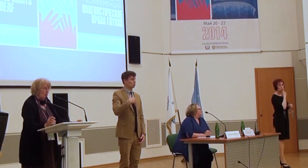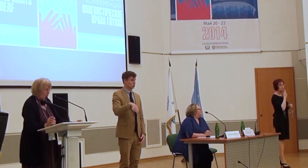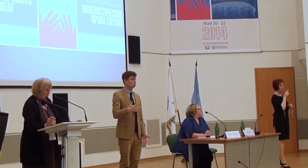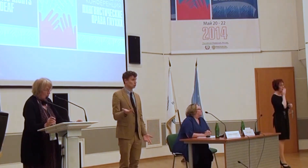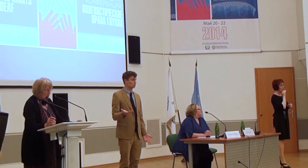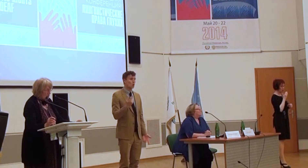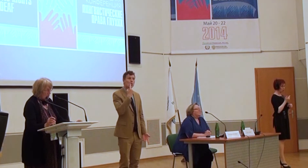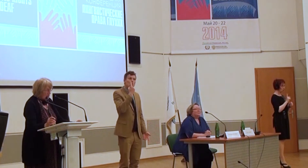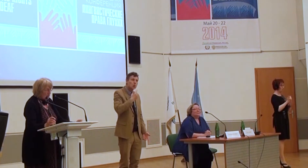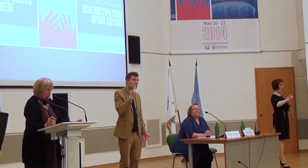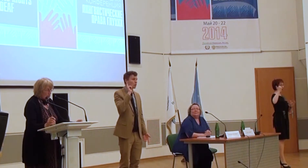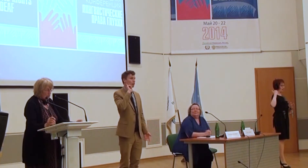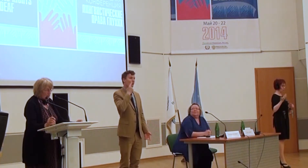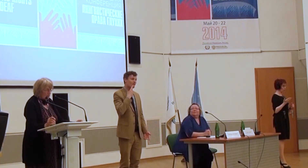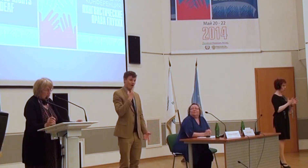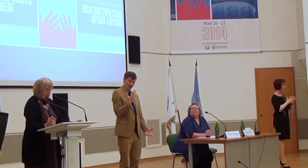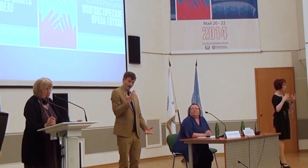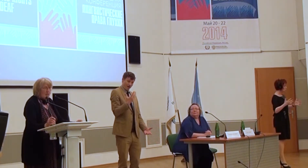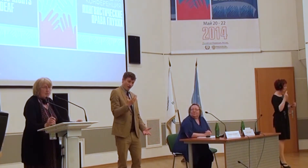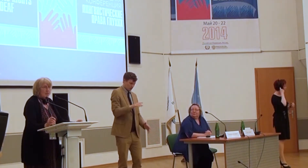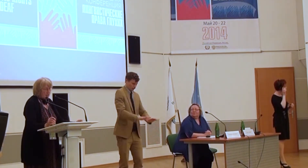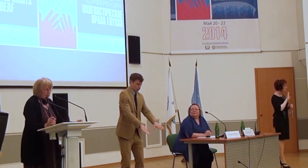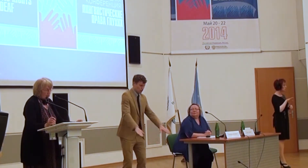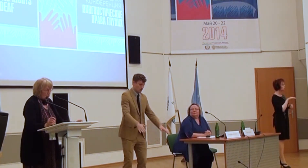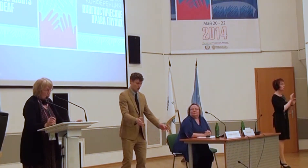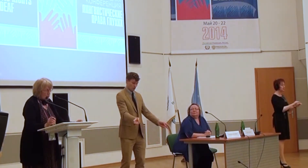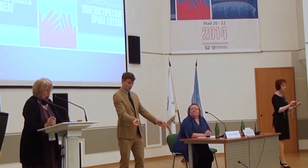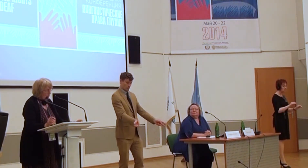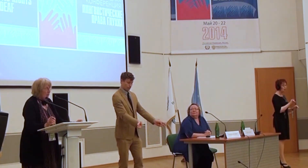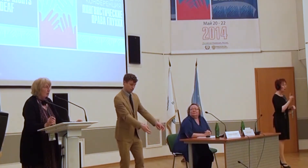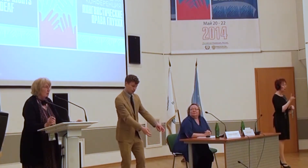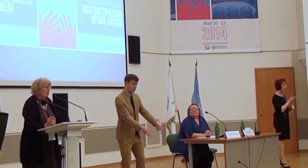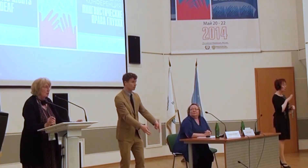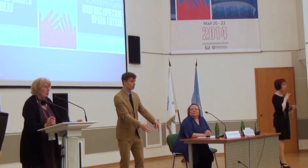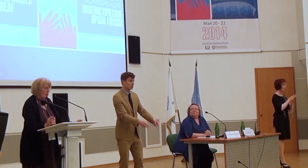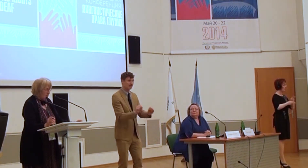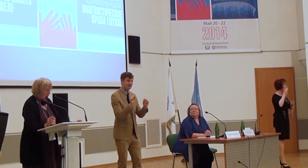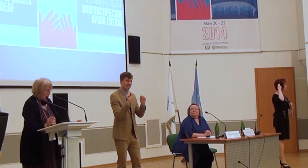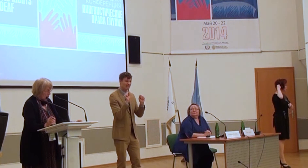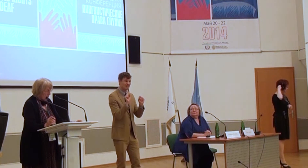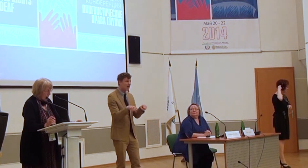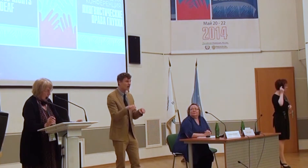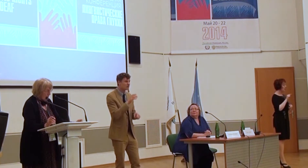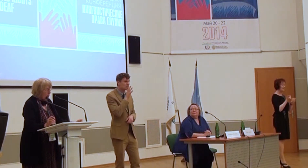receive a cochlear implant gain useful hearing, such that they can acquire spoken language through